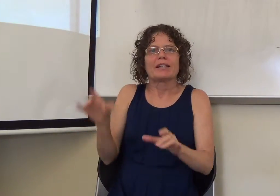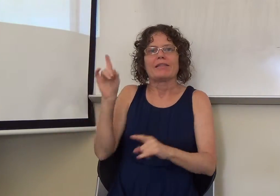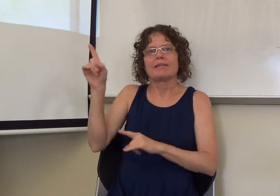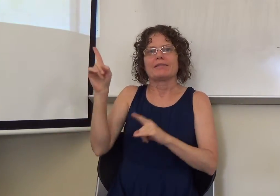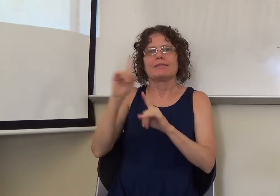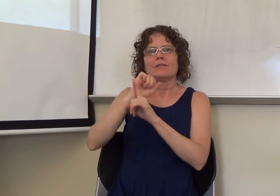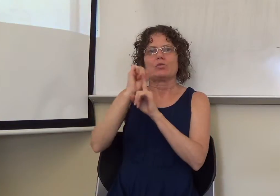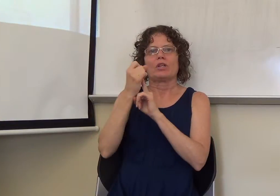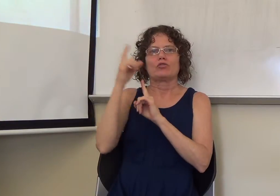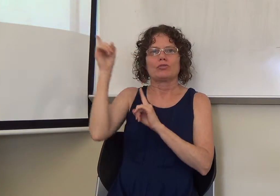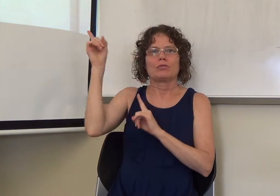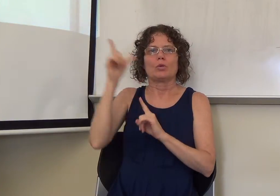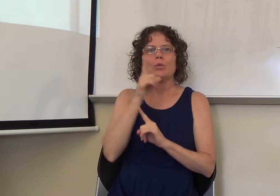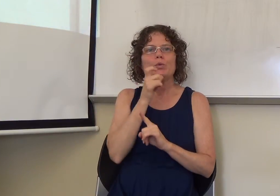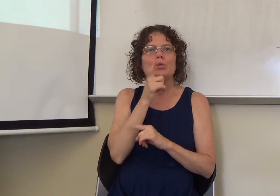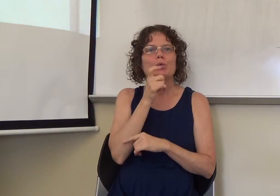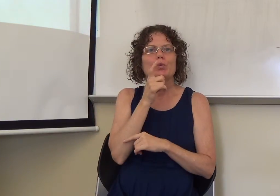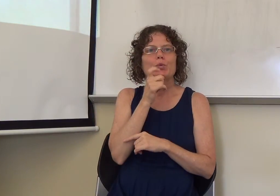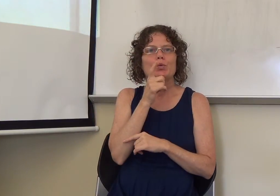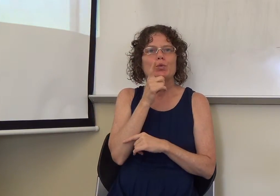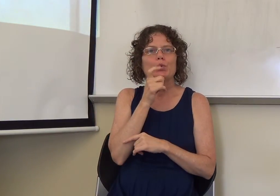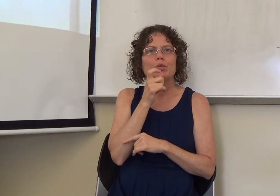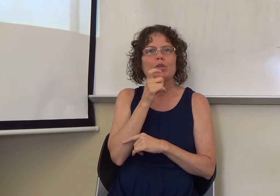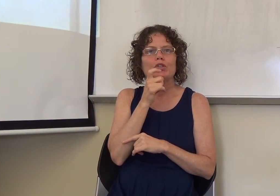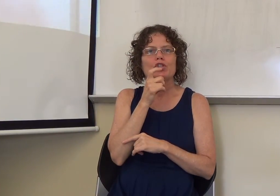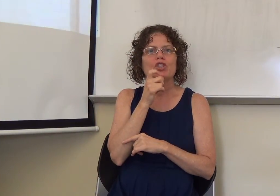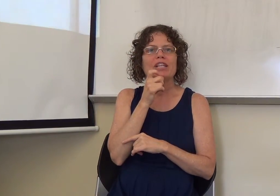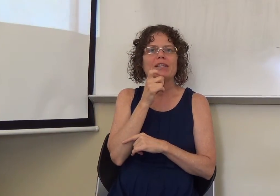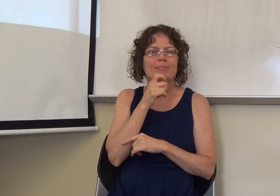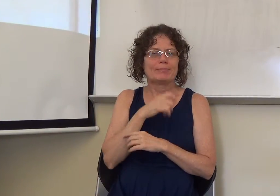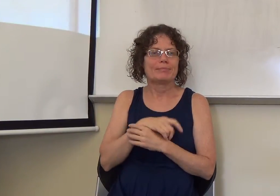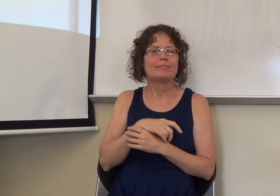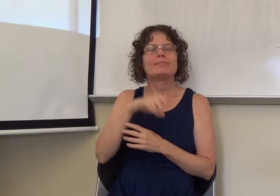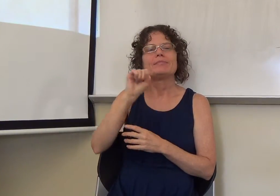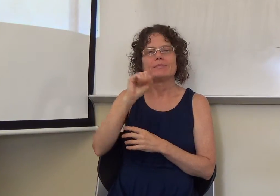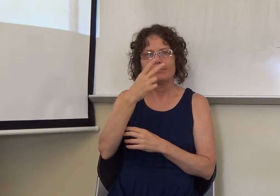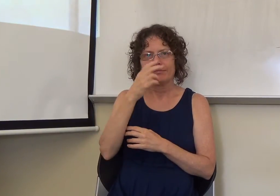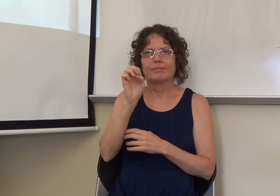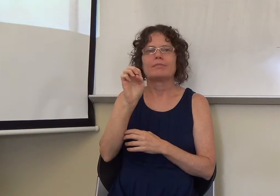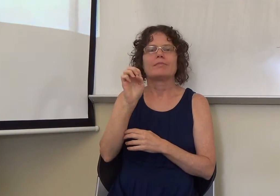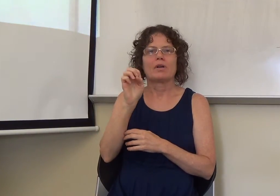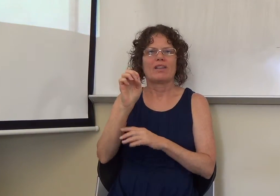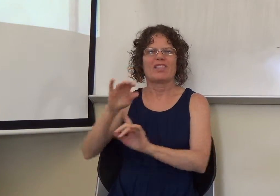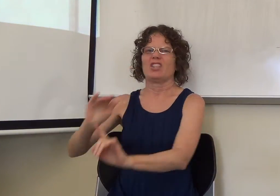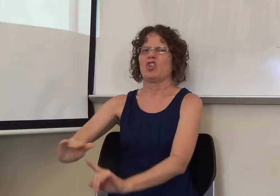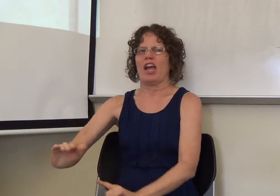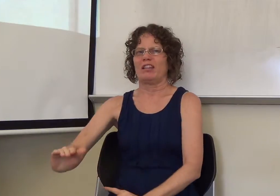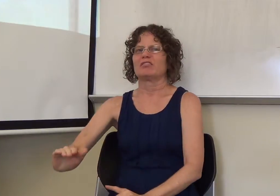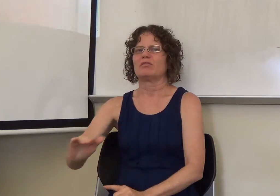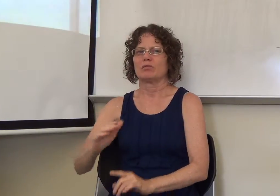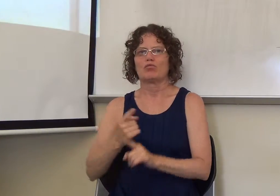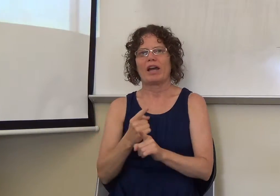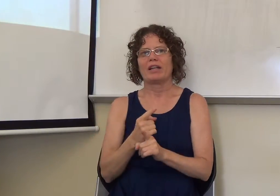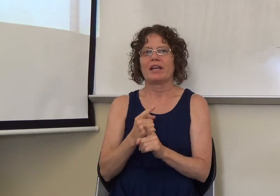situation here? Okay, yeah. She, or the child, yeah. We don't know who she is,